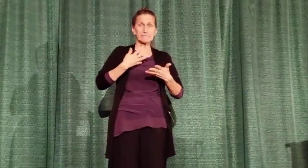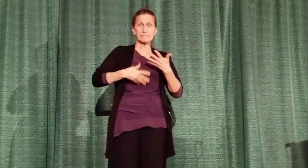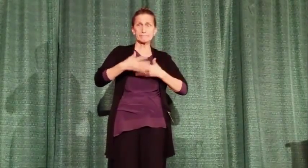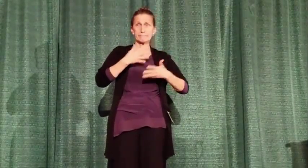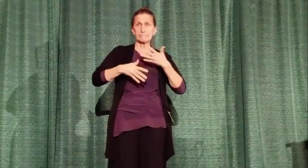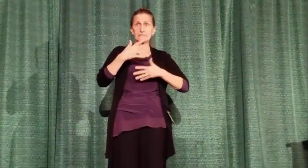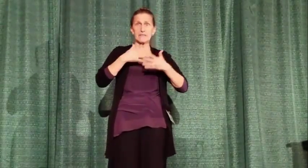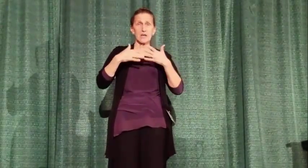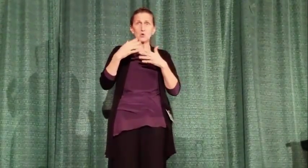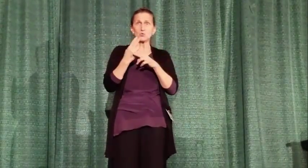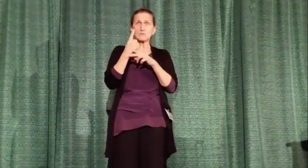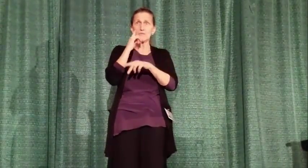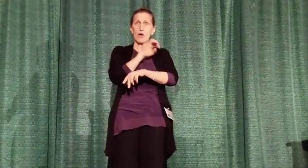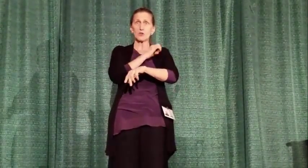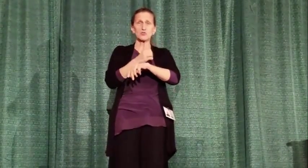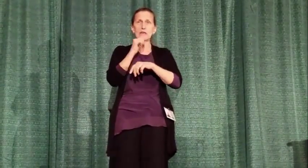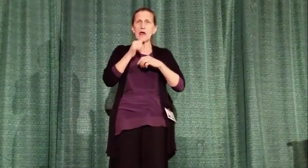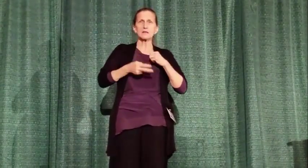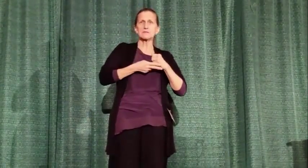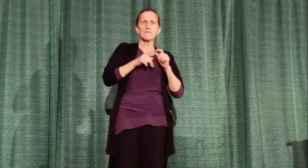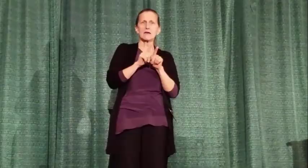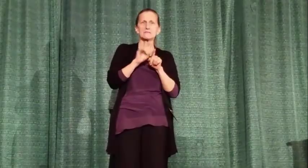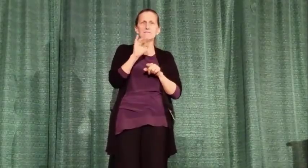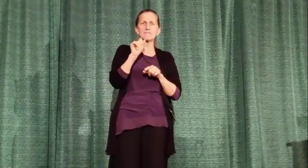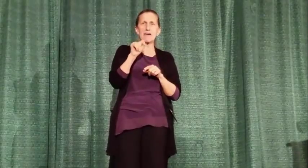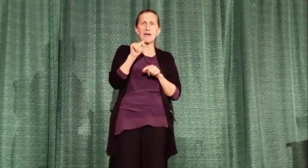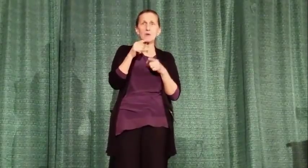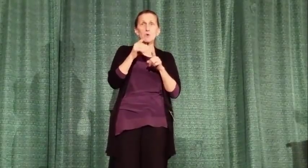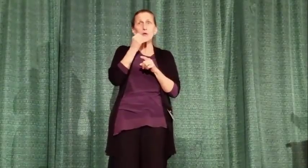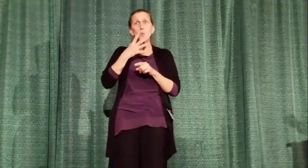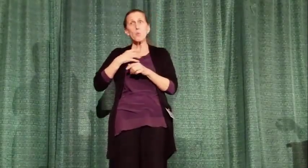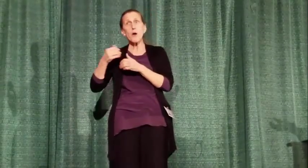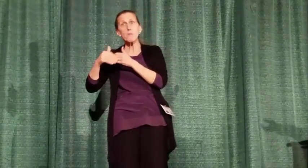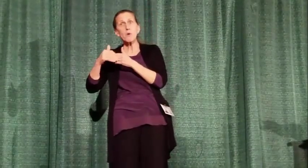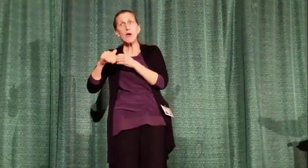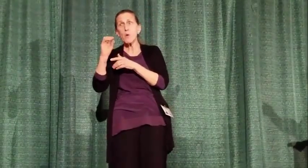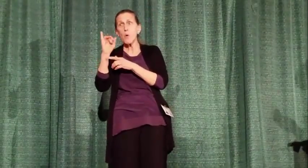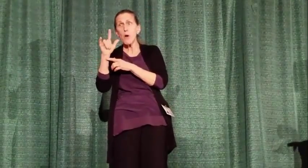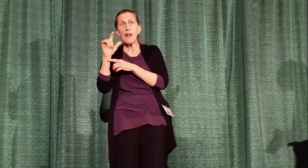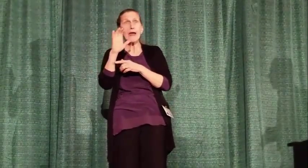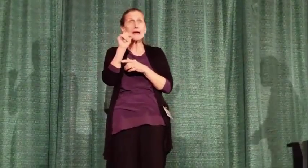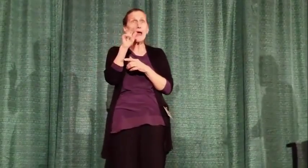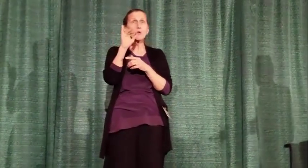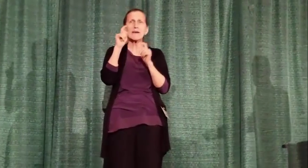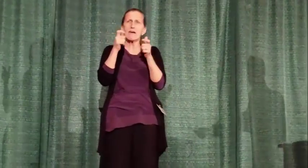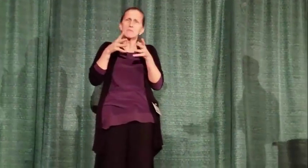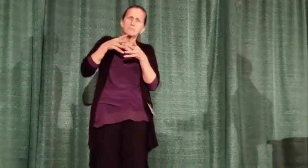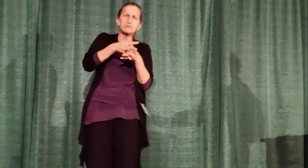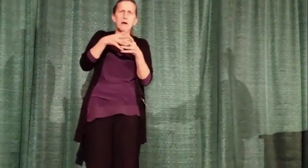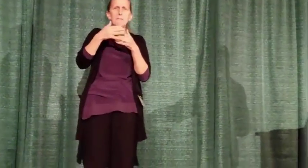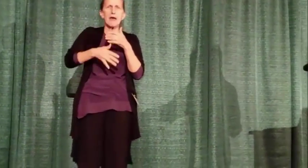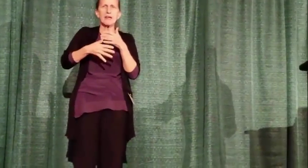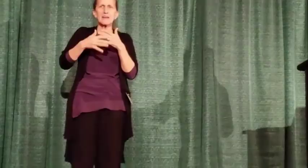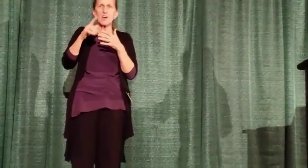for energy to live on and not store it as fat. When you eat white bread or oil, the calories rush into the bloodstream at